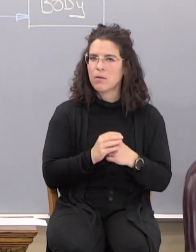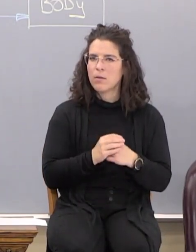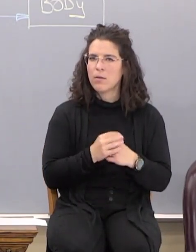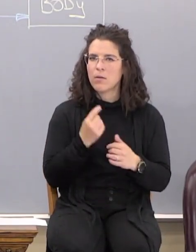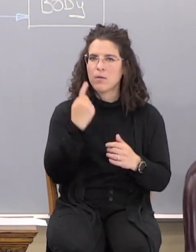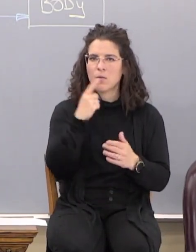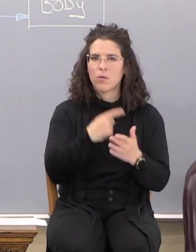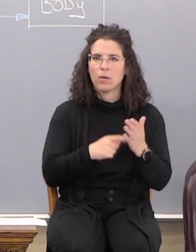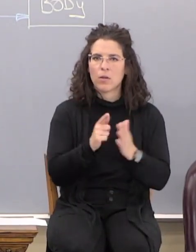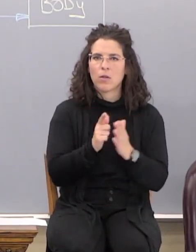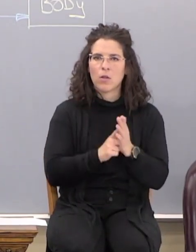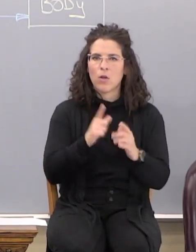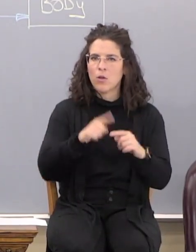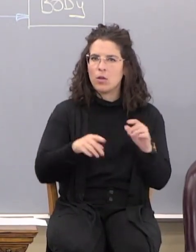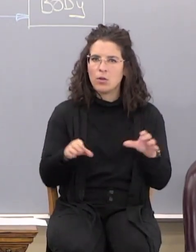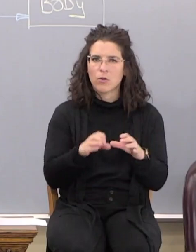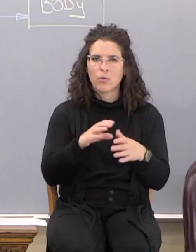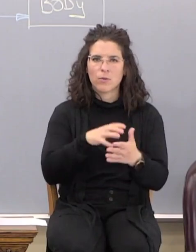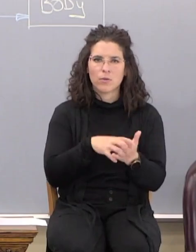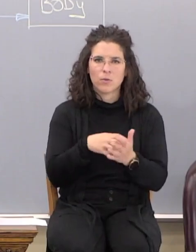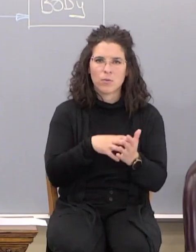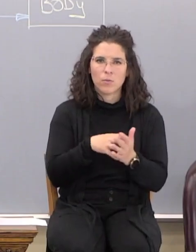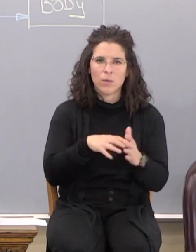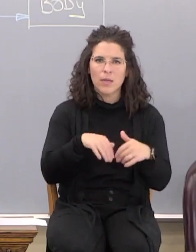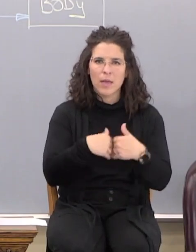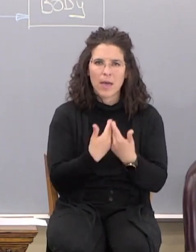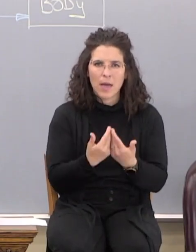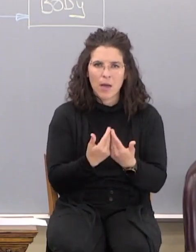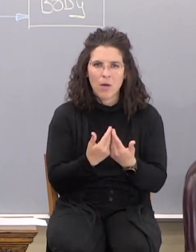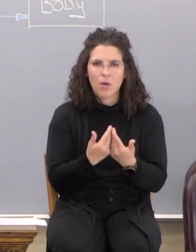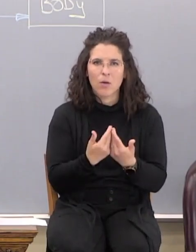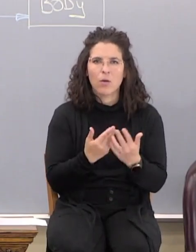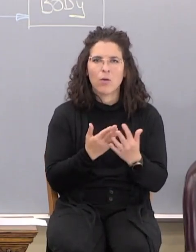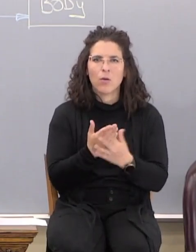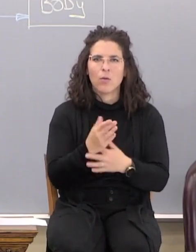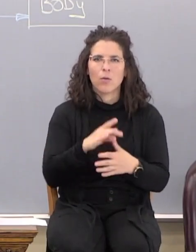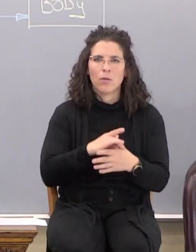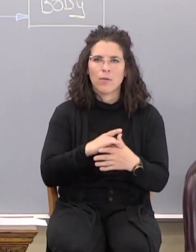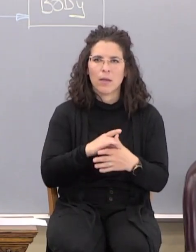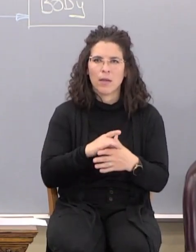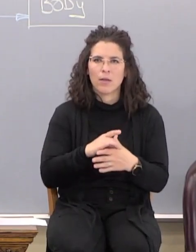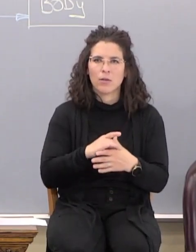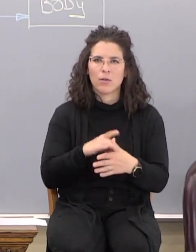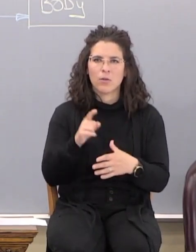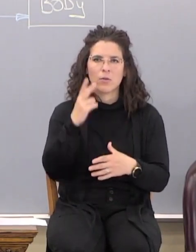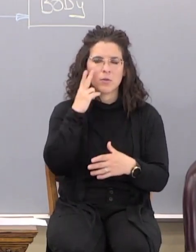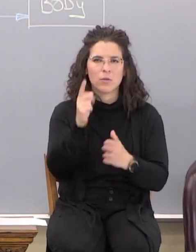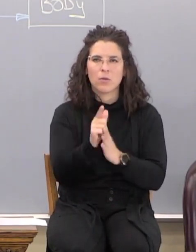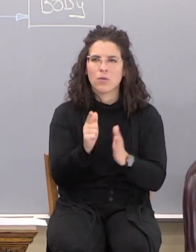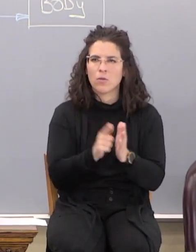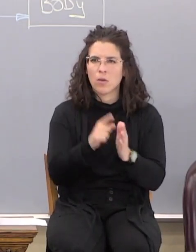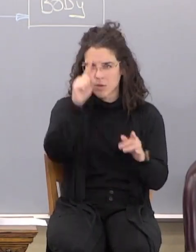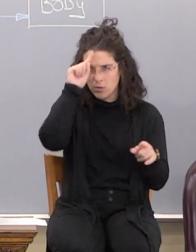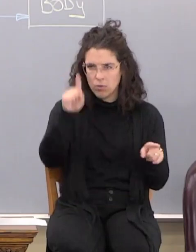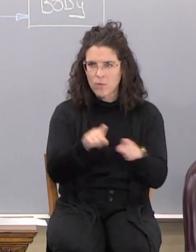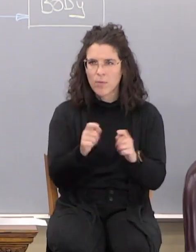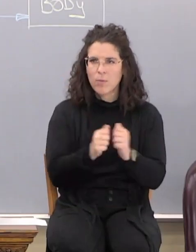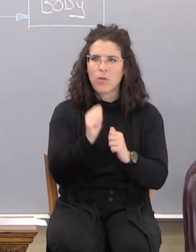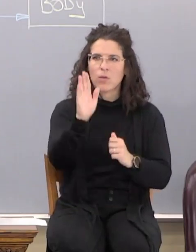For what the law could not do, and that it was weak, how? Through the flesh. You see, the law is in agreement with your